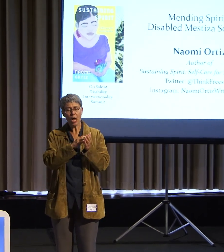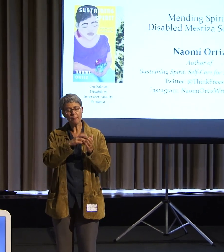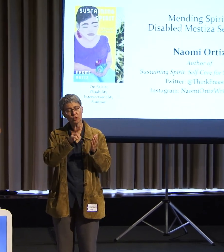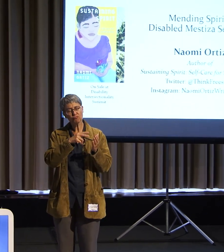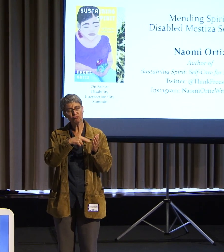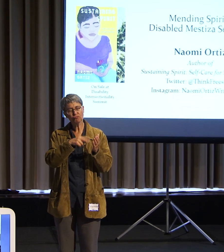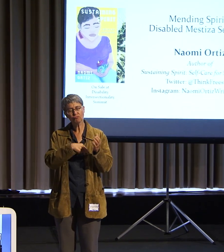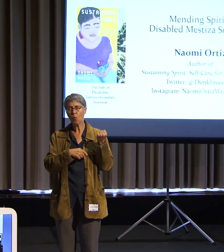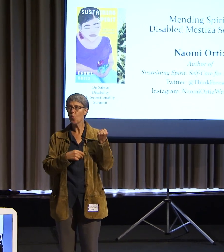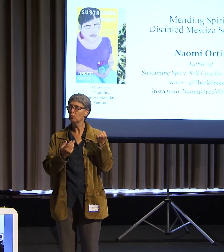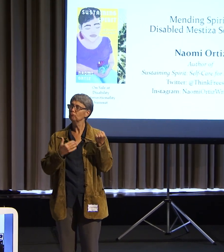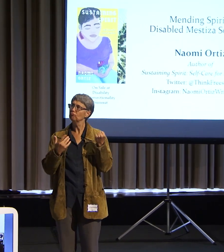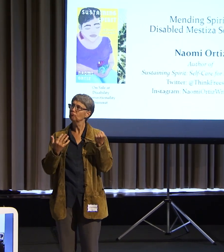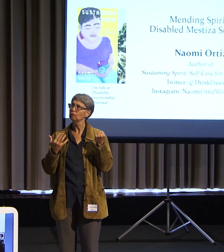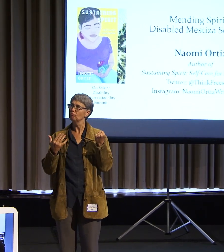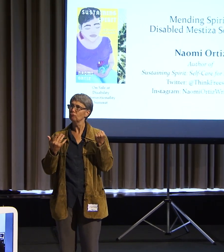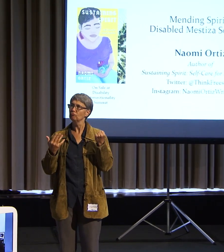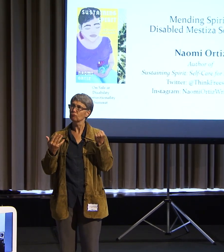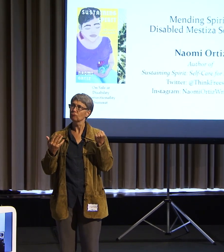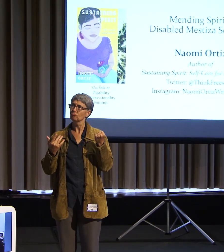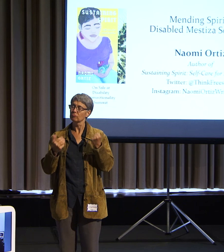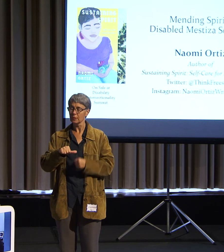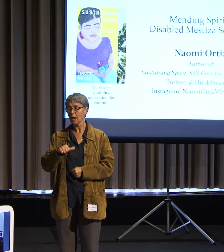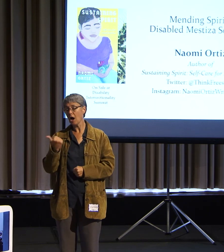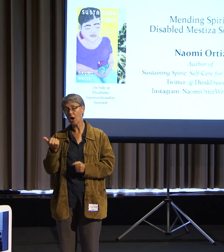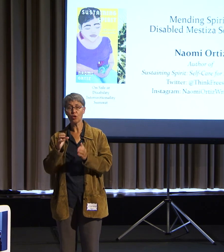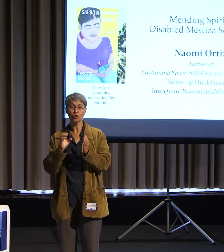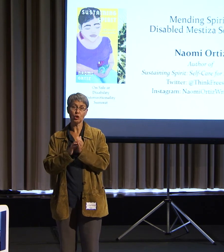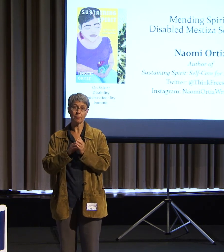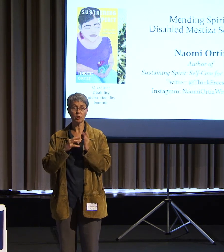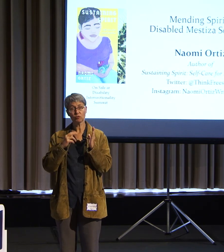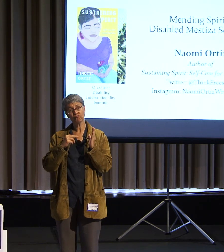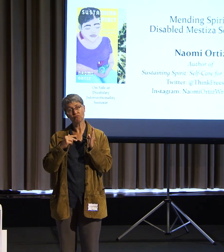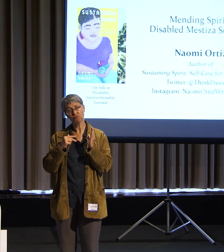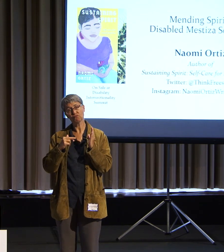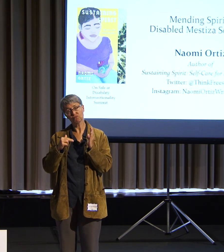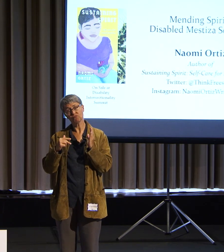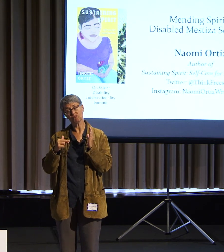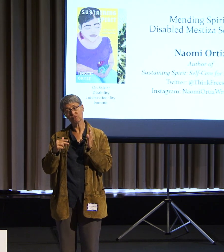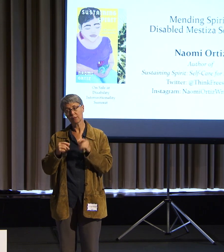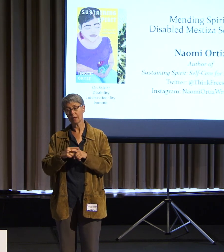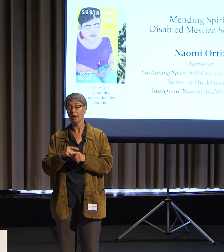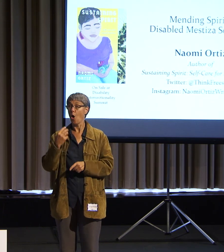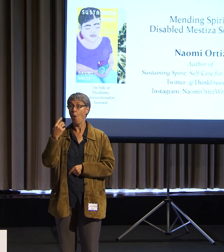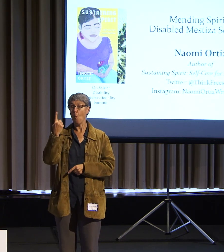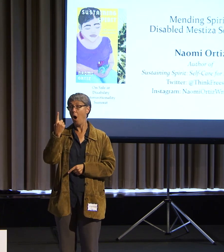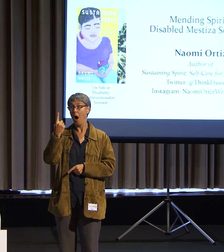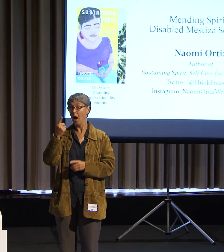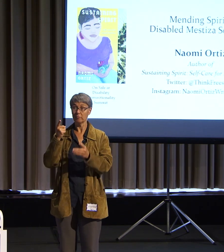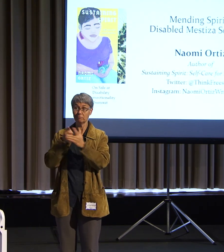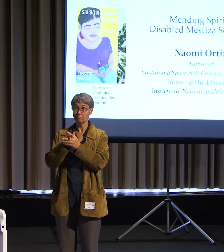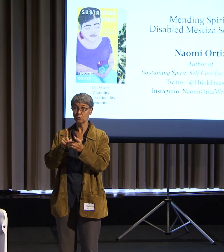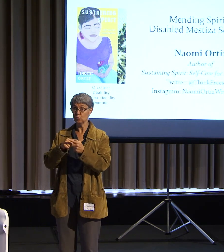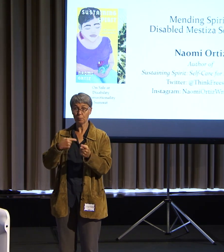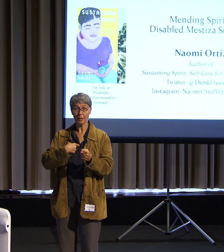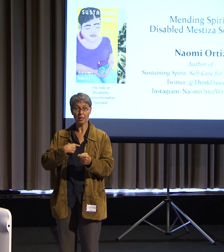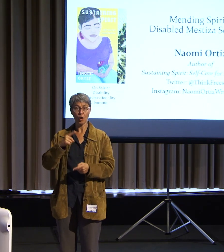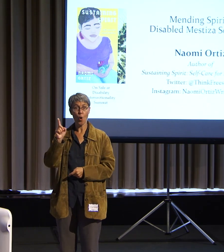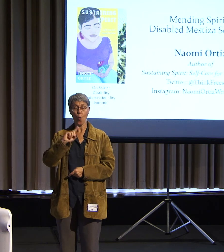life. So I want to thank everybody for being here and being flexible with robot